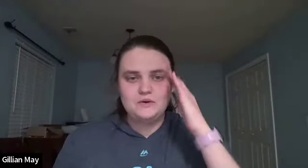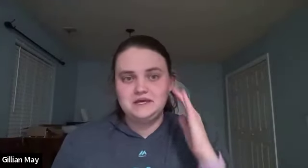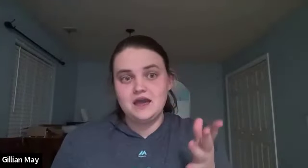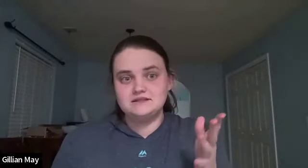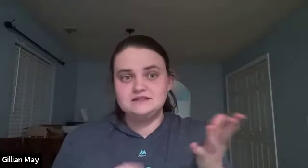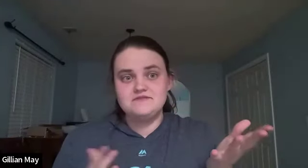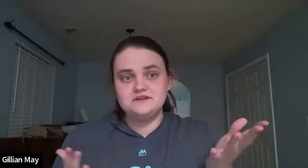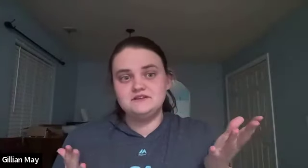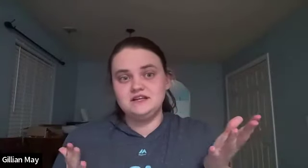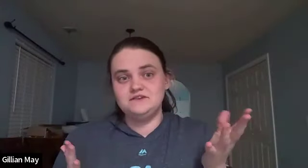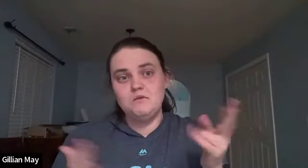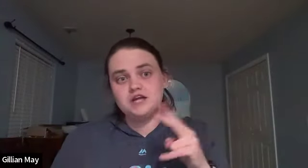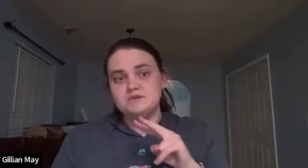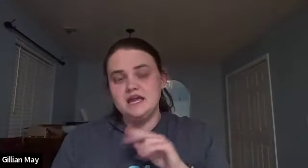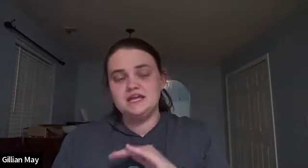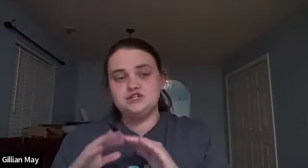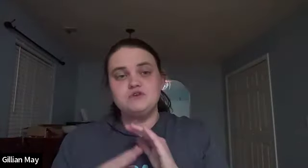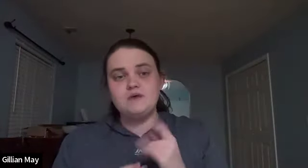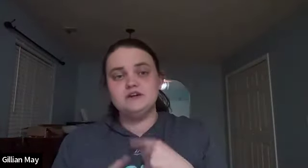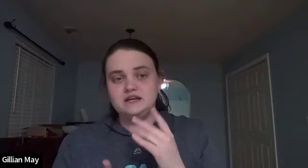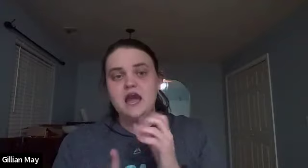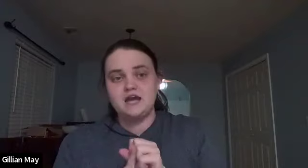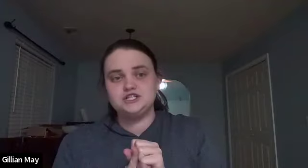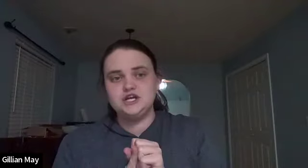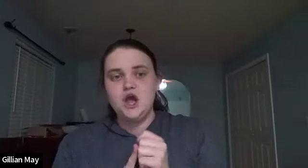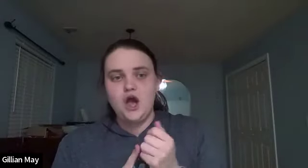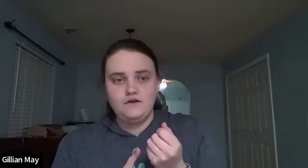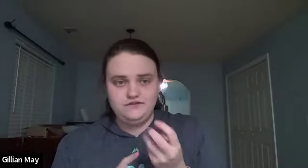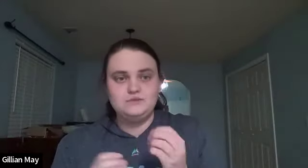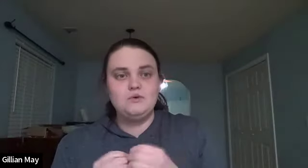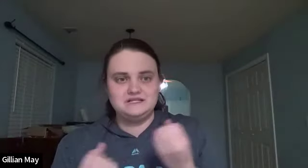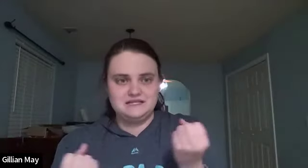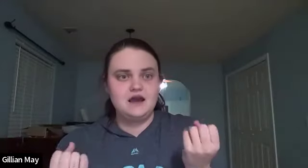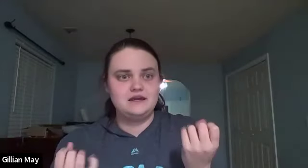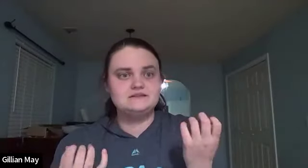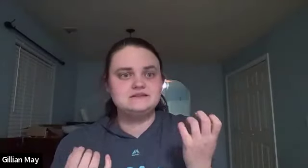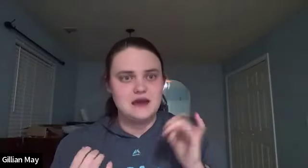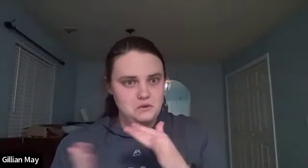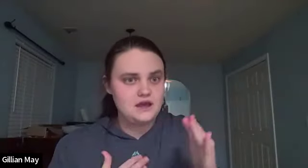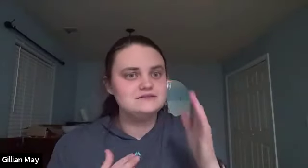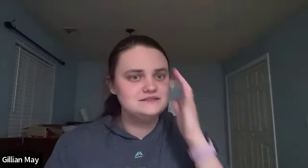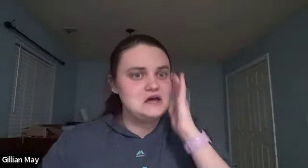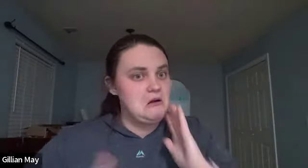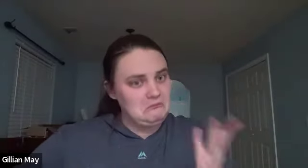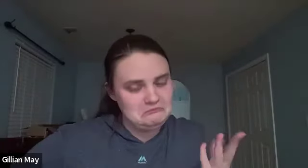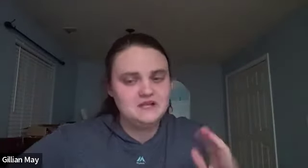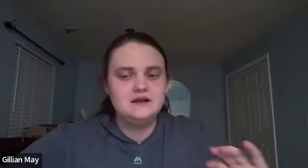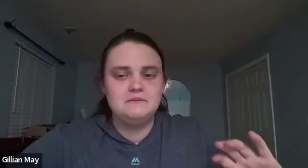So yes, definitely. If you watch my hands, you're probably going to catch a few more signs that way. So,